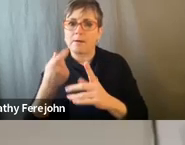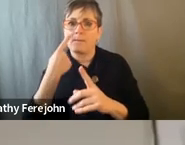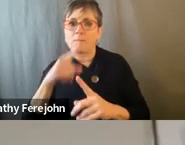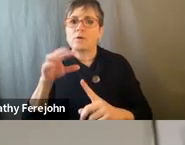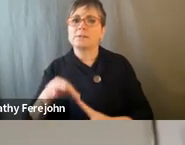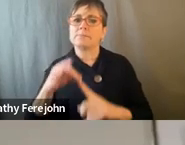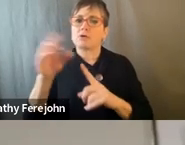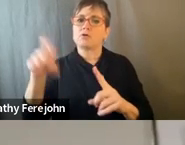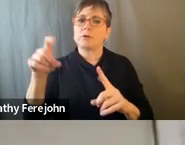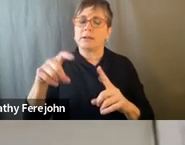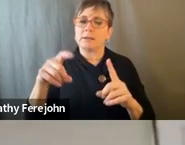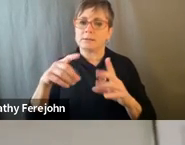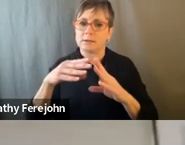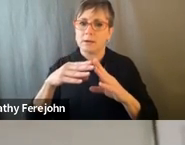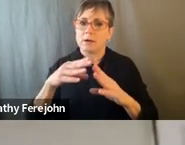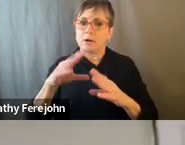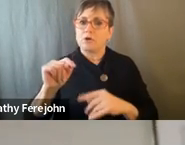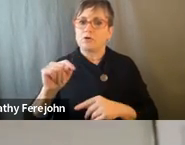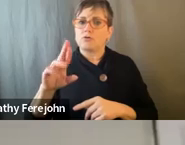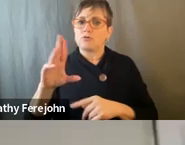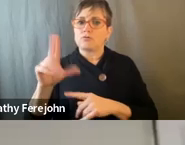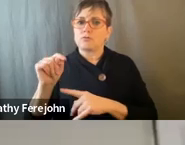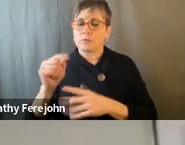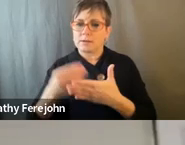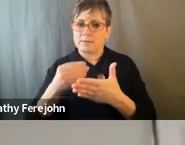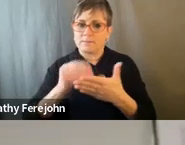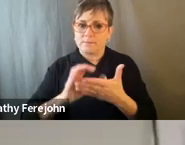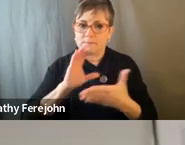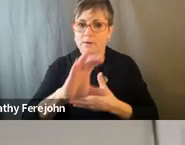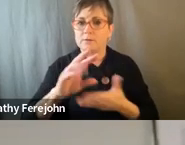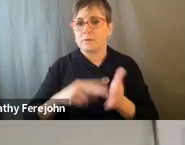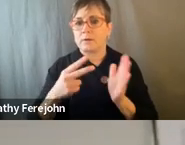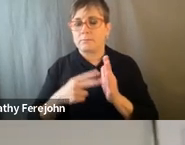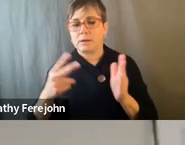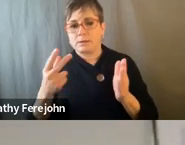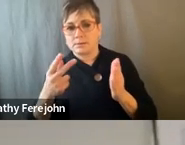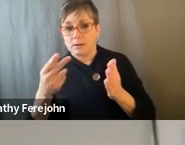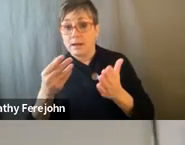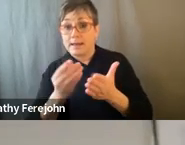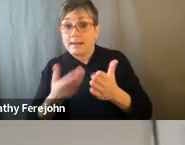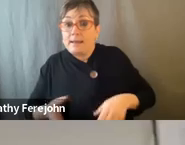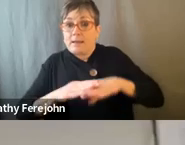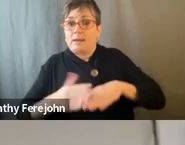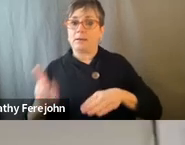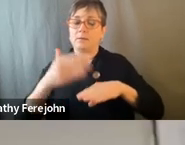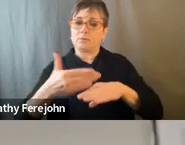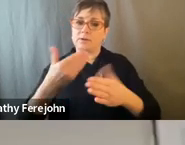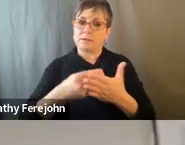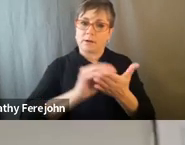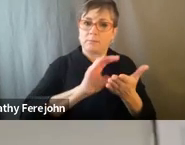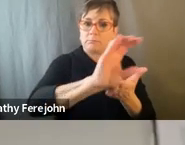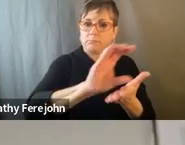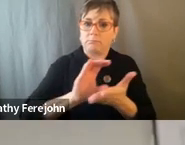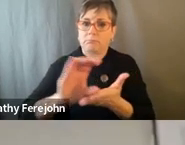and Mortgage Finance Agency, increasing funding for these projects to design